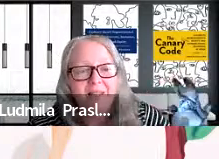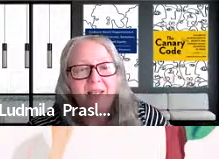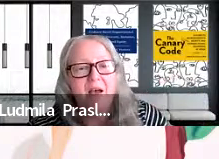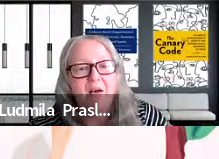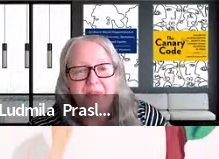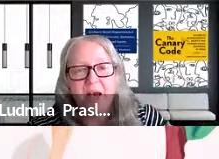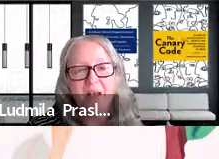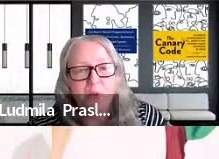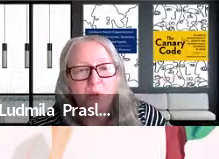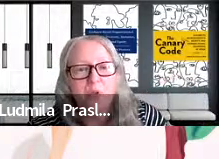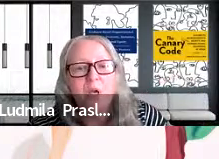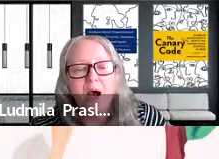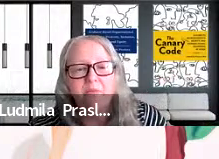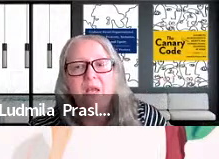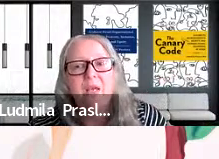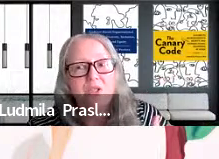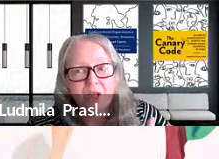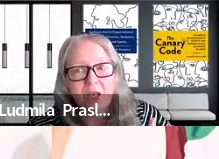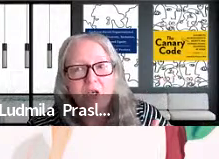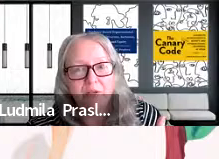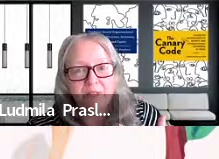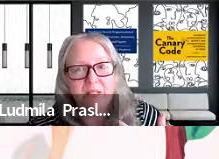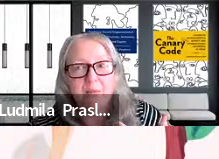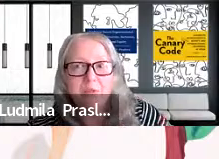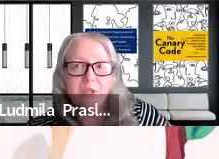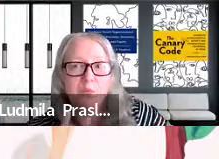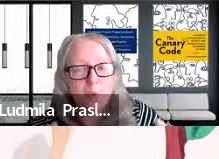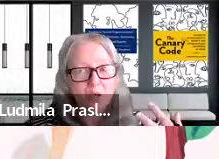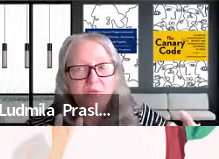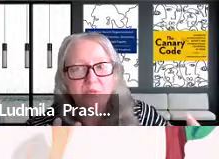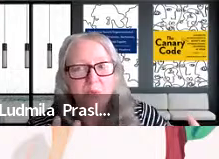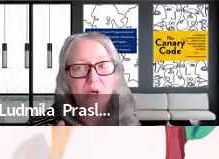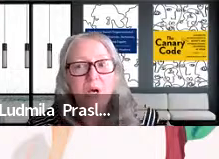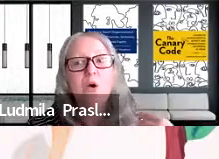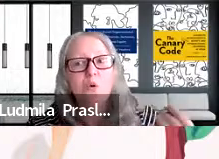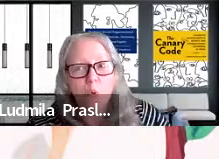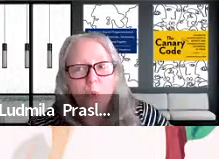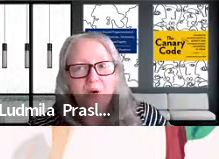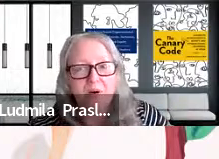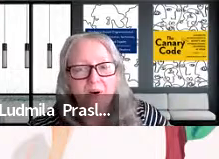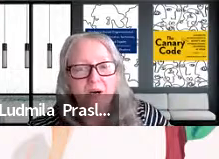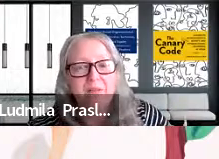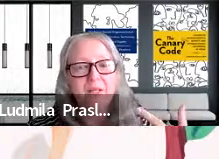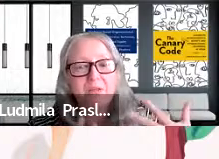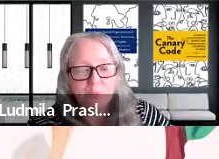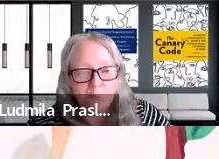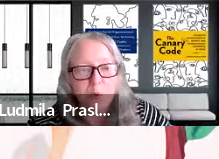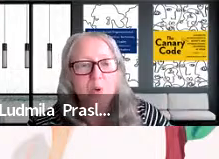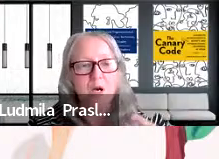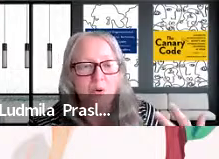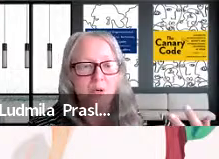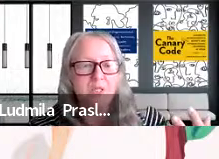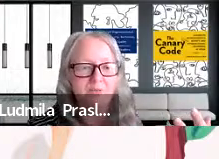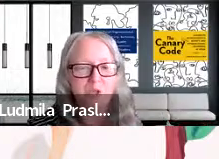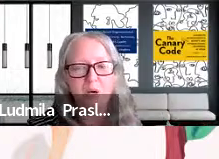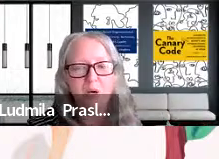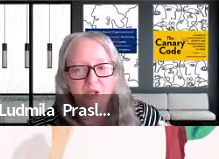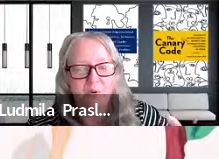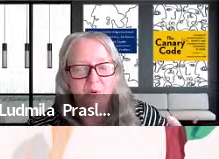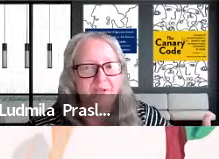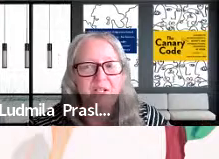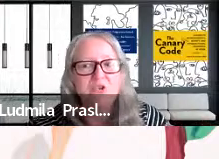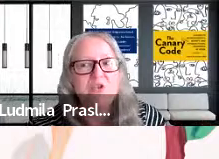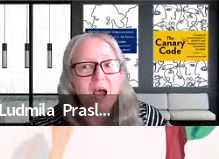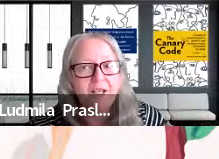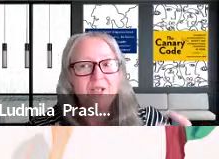the idea that we're going to have educational systems that work for who we are, that support our